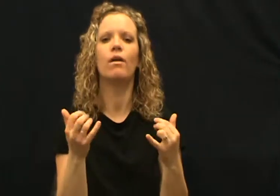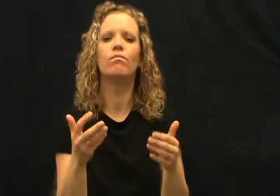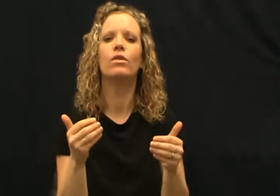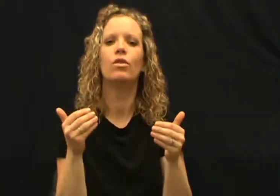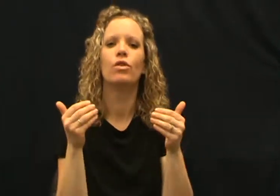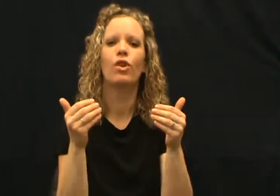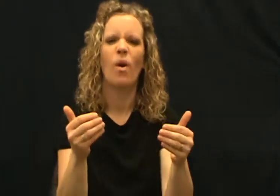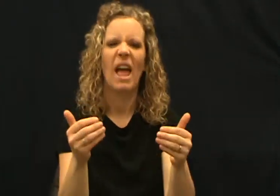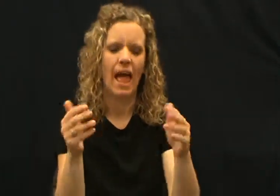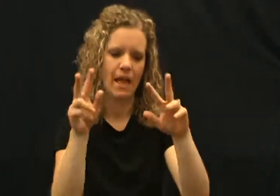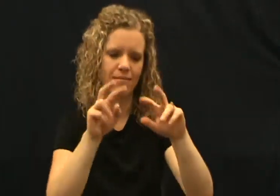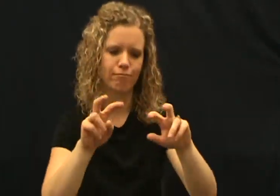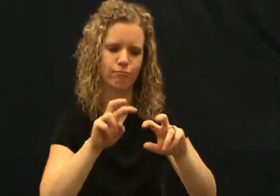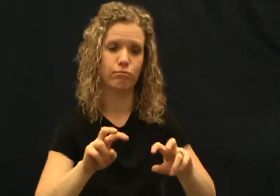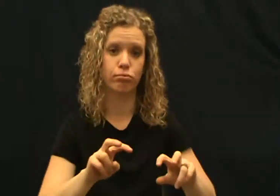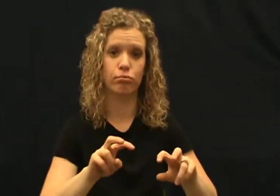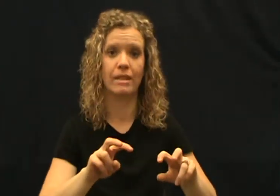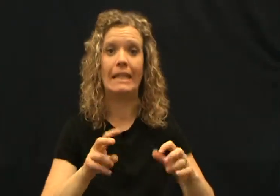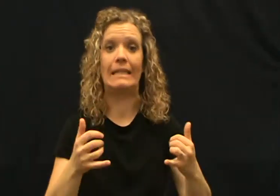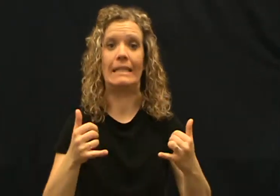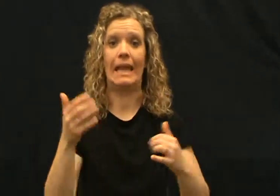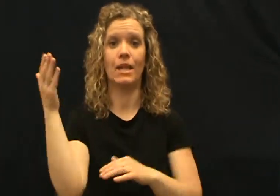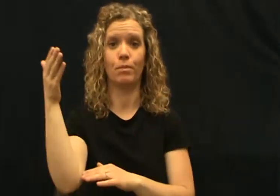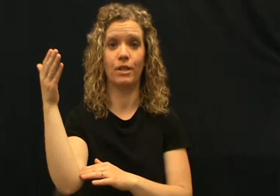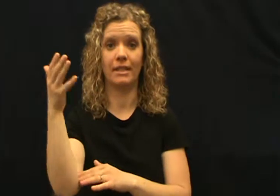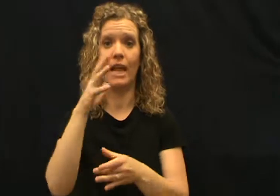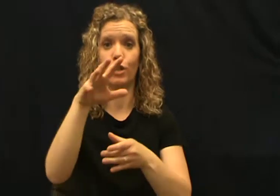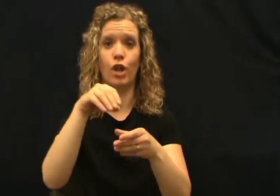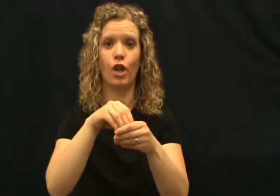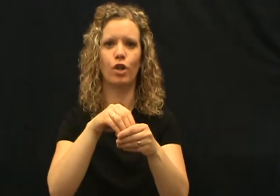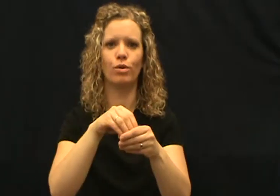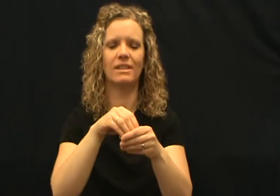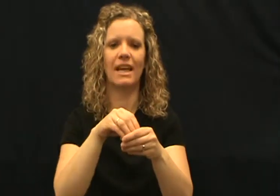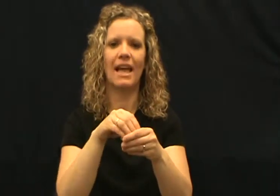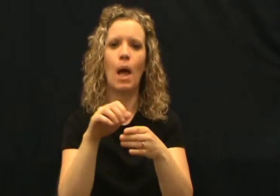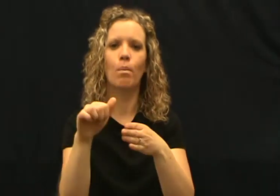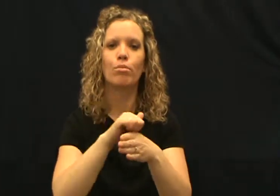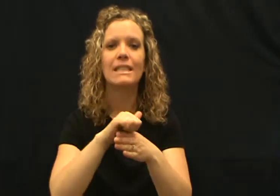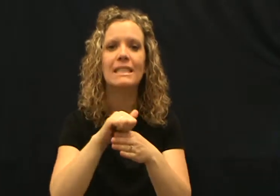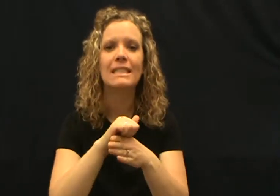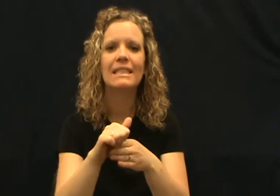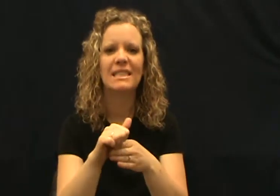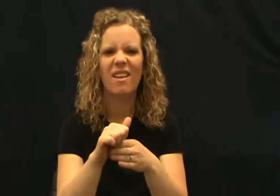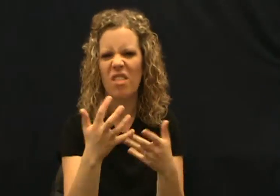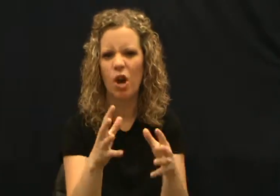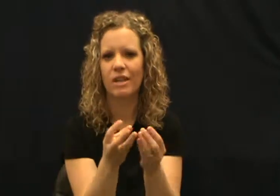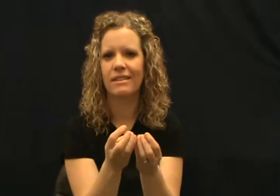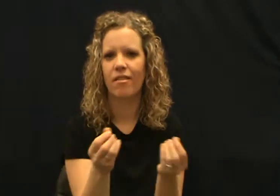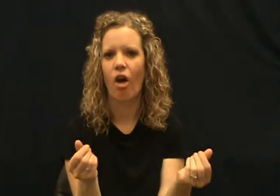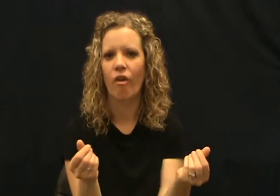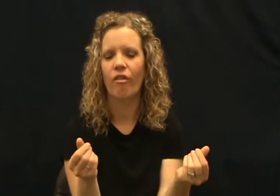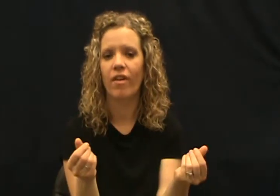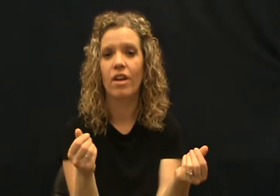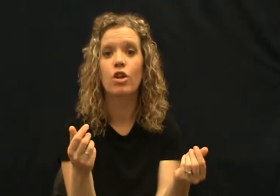This presentation also includes some solved exercises from the chapter. So if you look at your